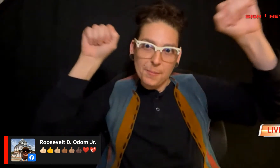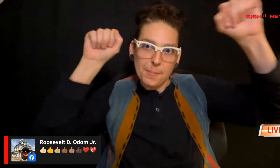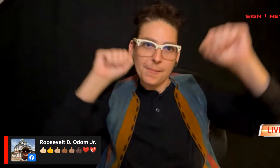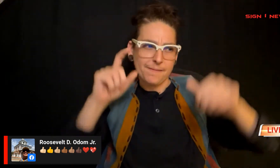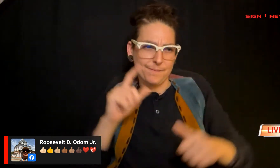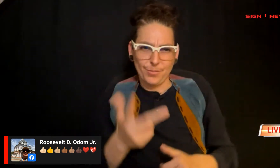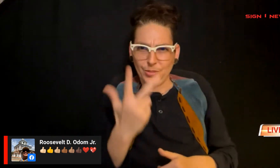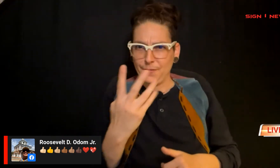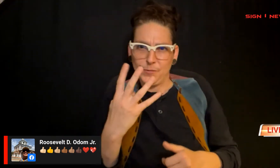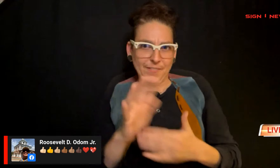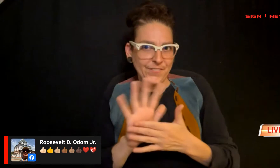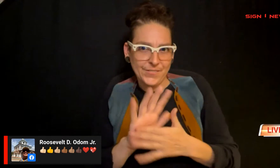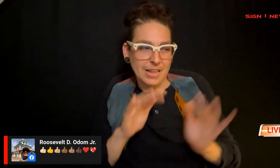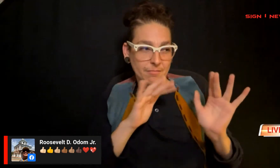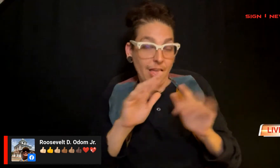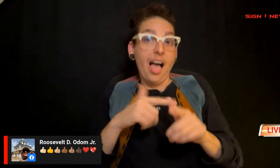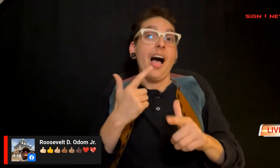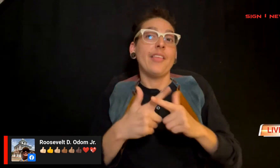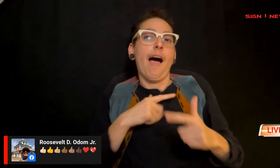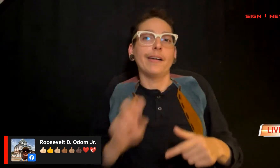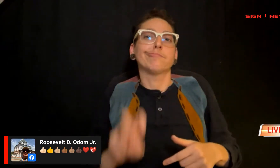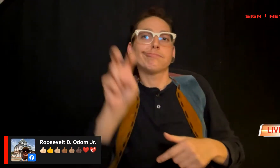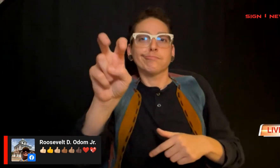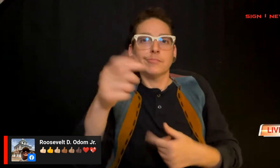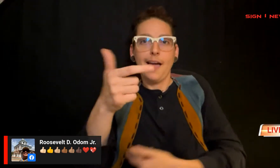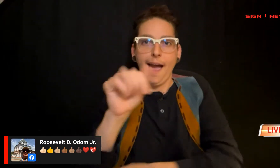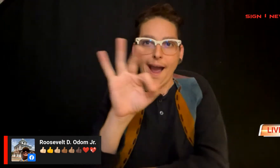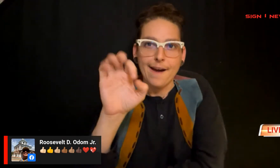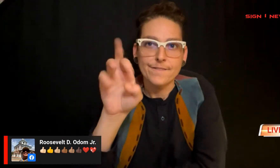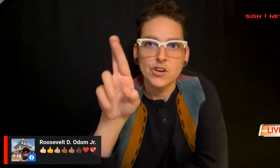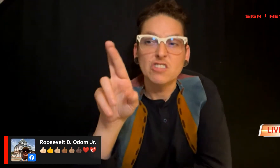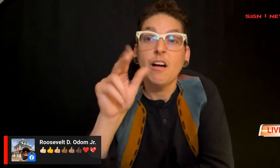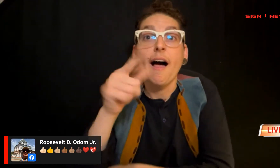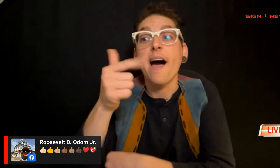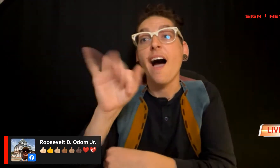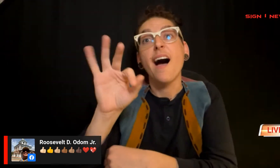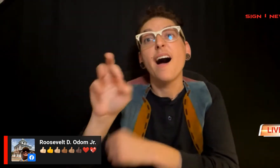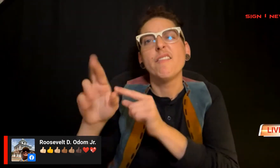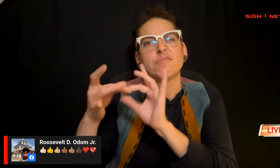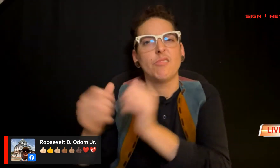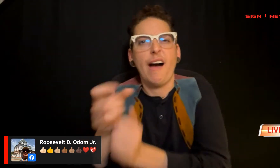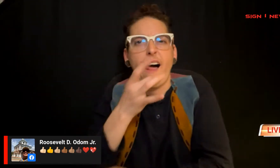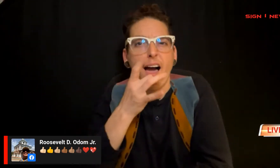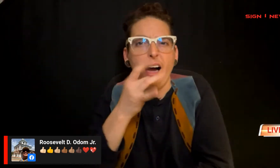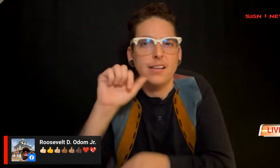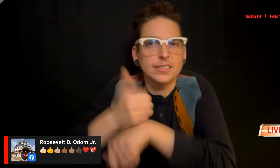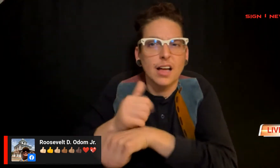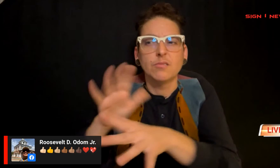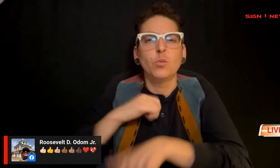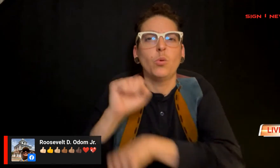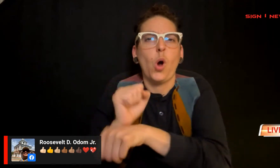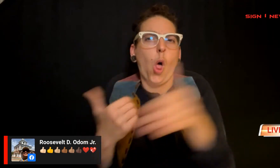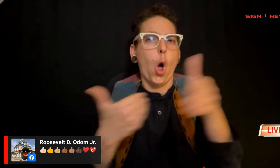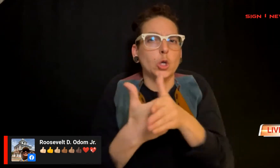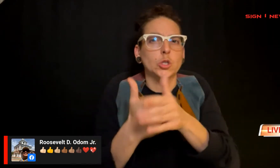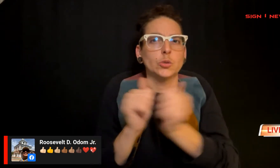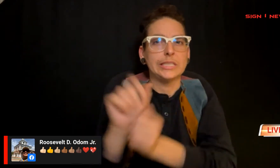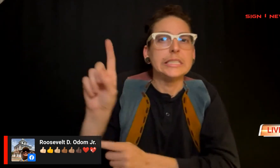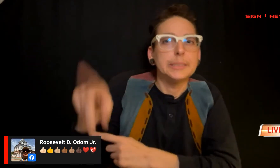So a lot of people were requesting me to do a boom operation for a couple of films. I've done light